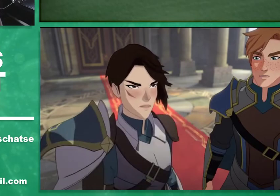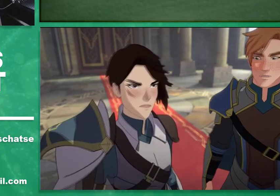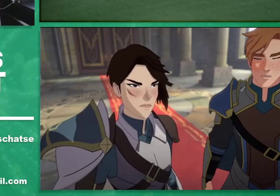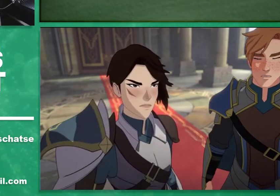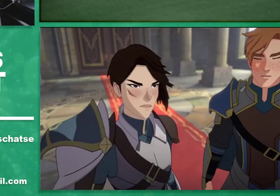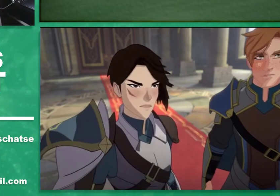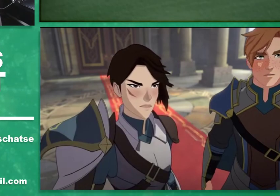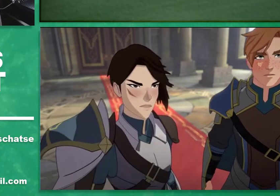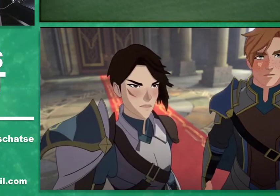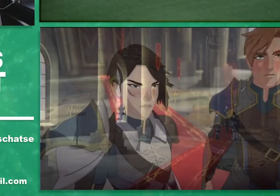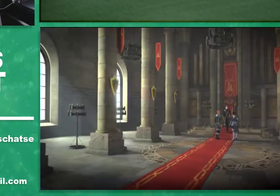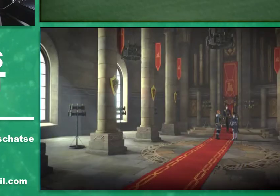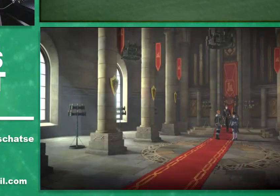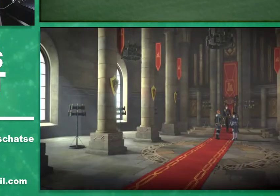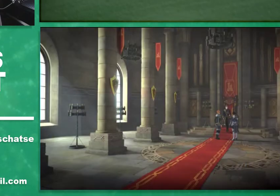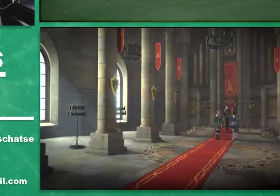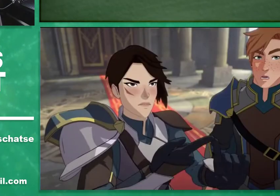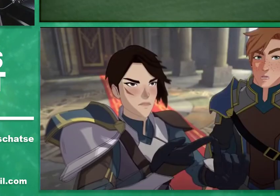Until we find the boys.